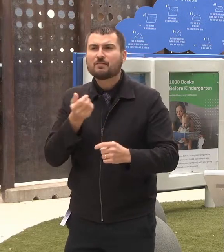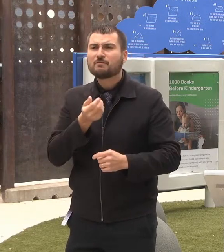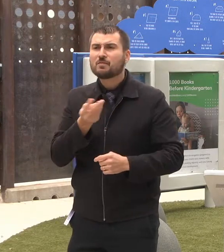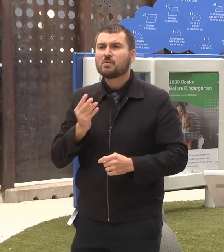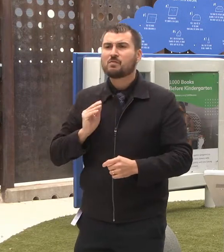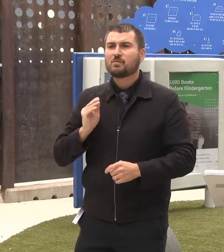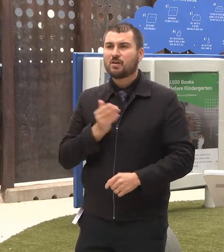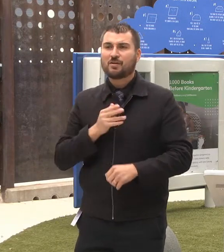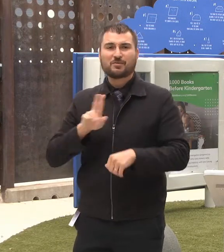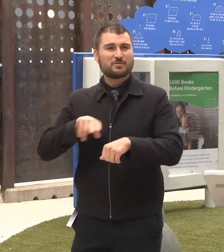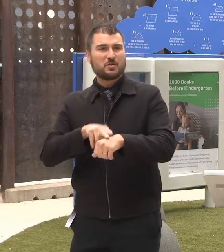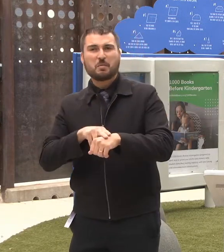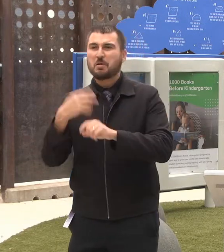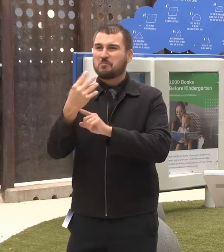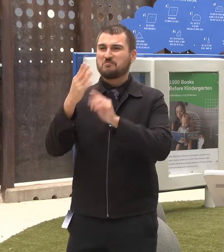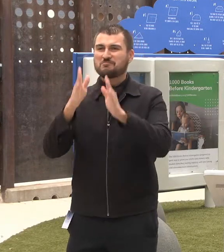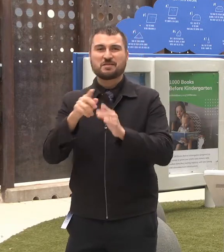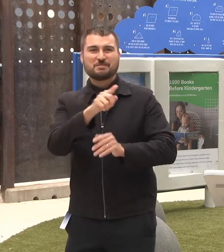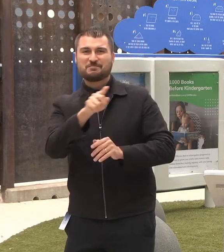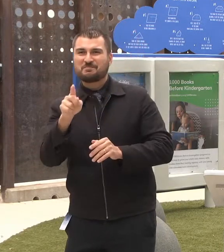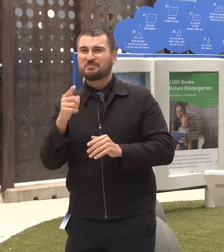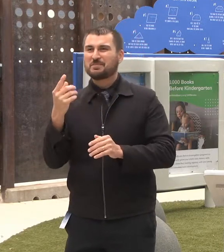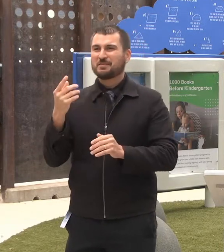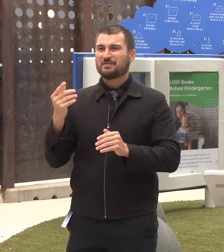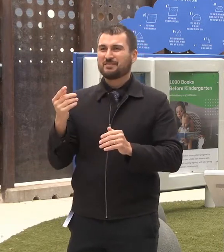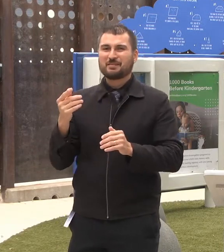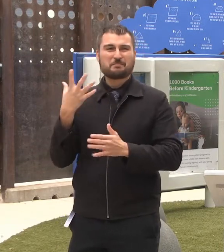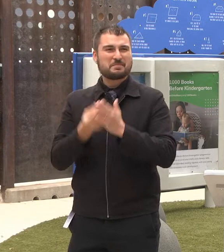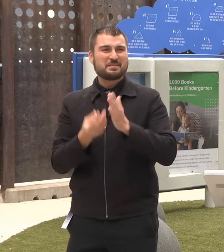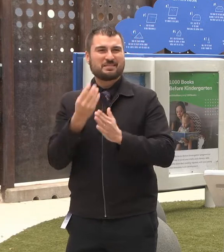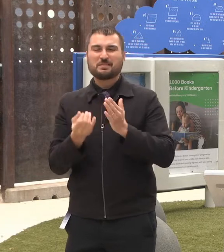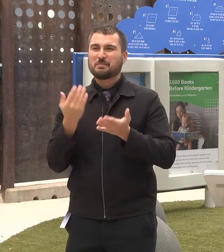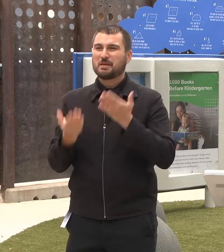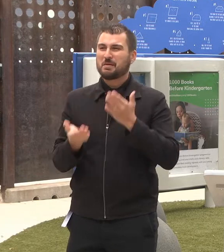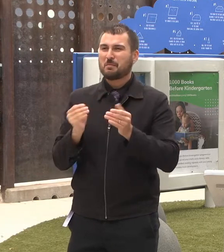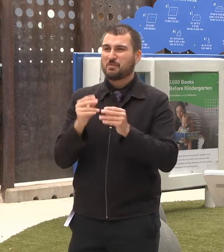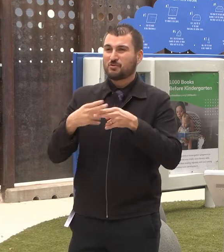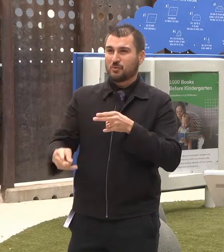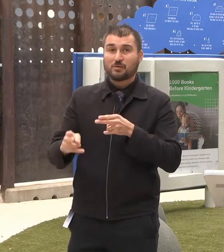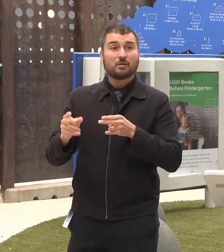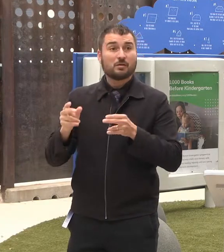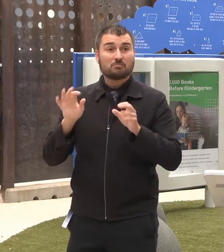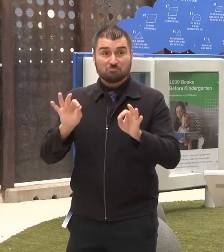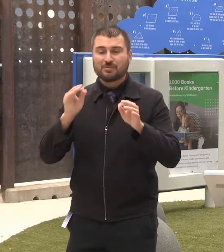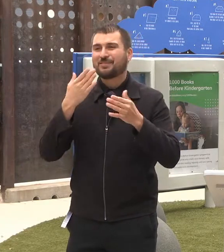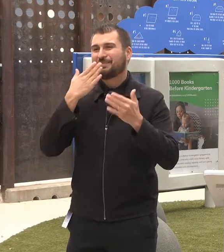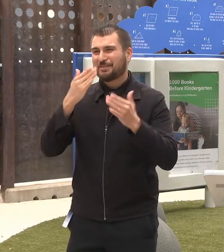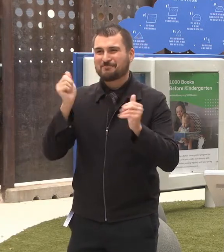our regulars today, so this might be shorter than usual. All right, thank you all.